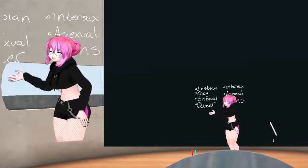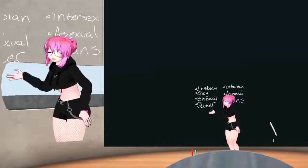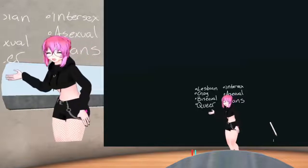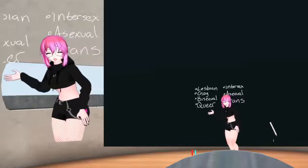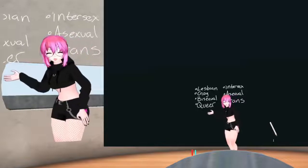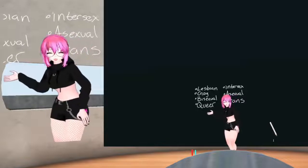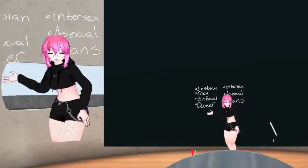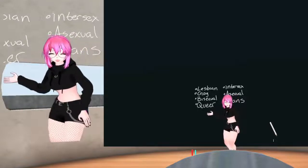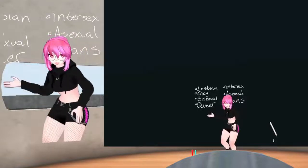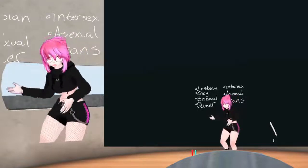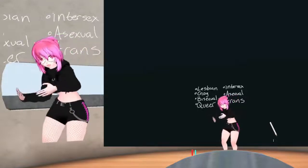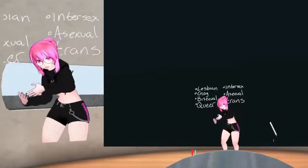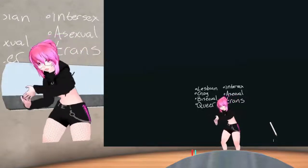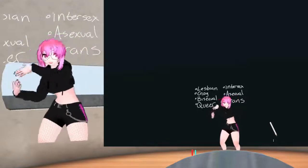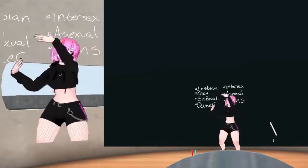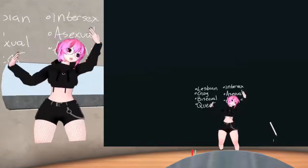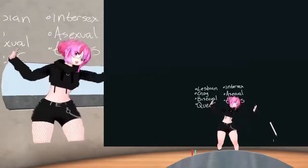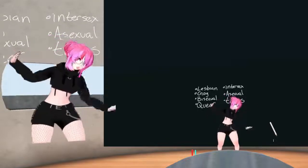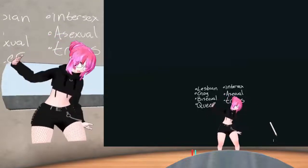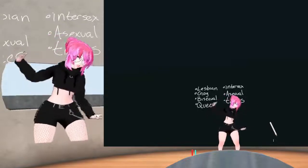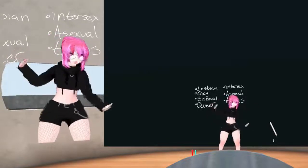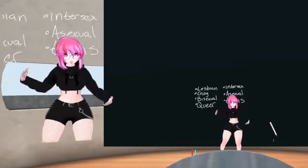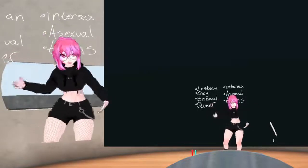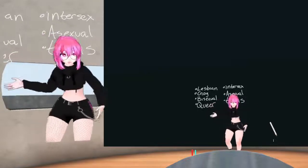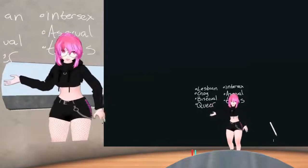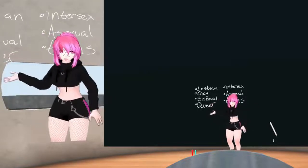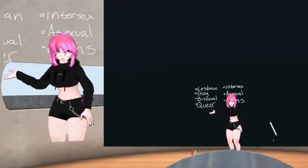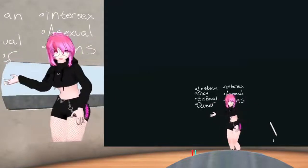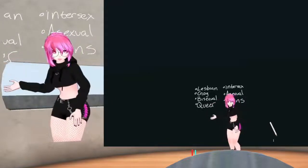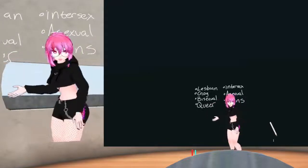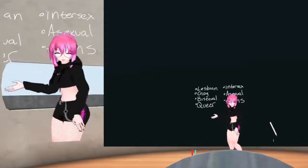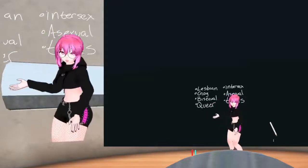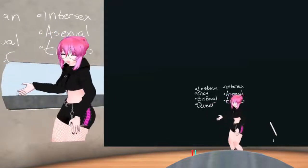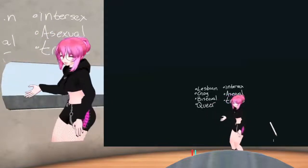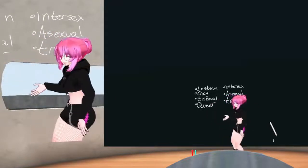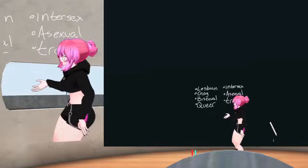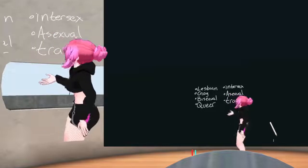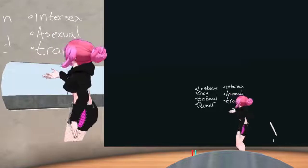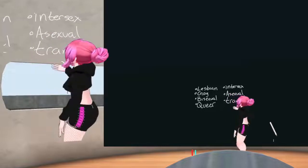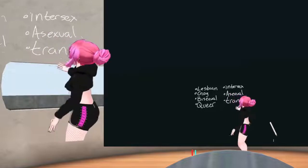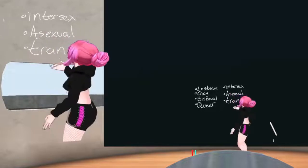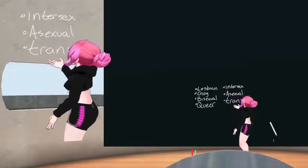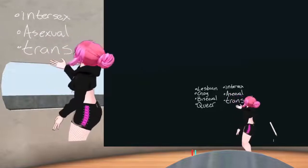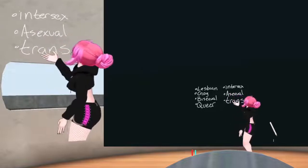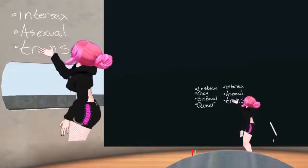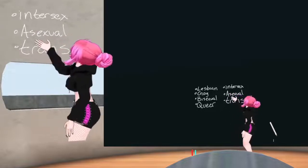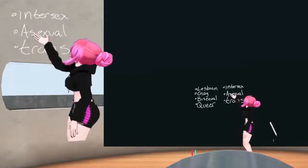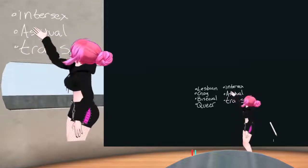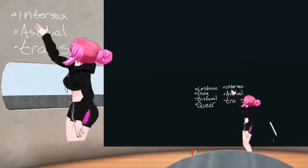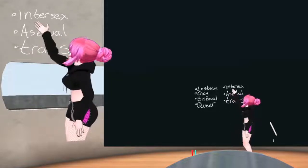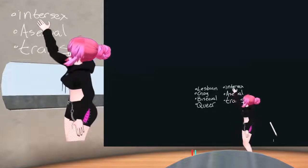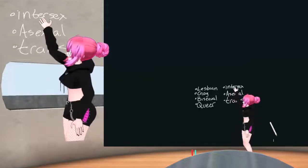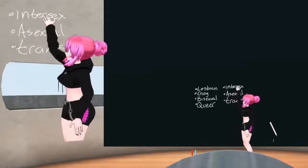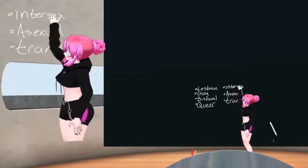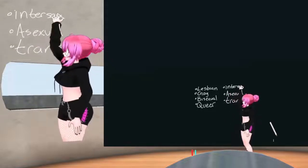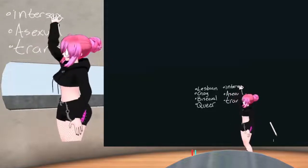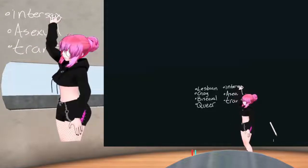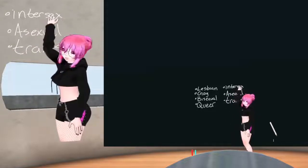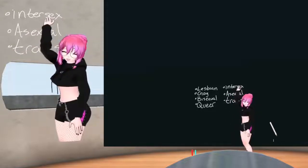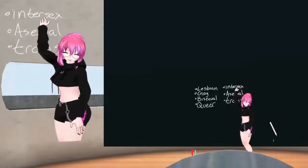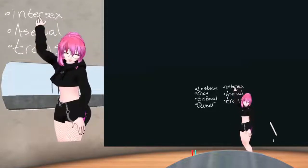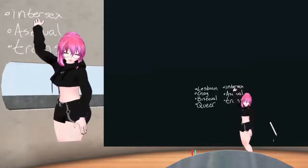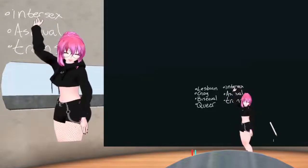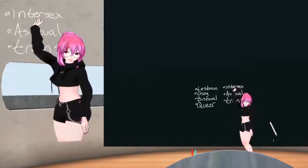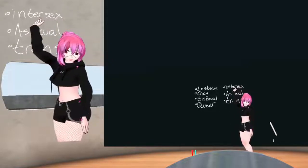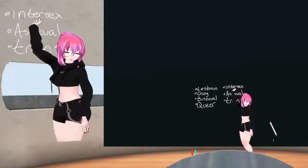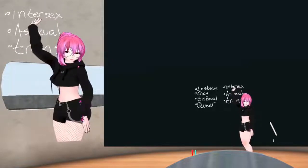I love the enthusiasm with this. Yeah, rainbow. Yeah. Really get into that rainbow. Yeah. Intersex as well. This is